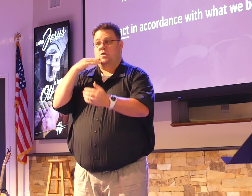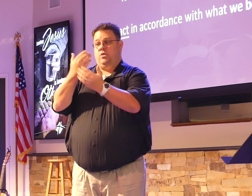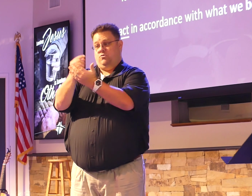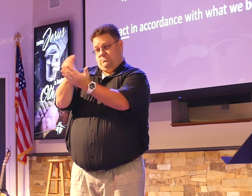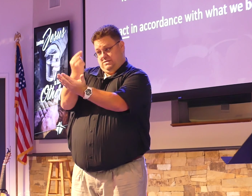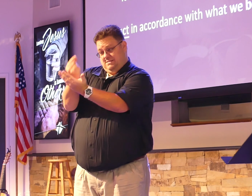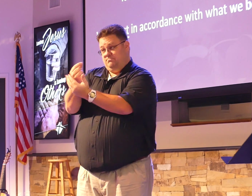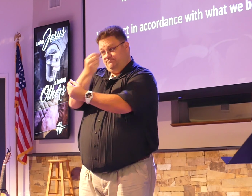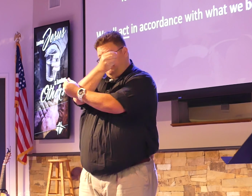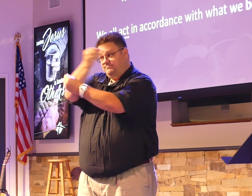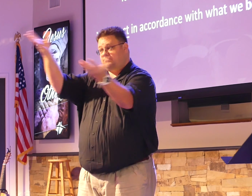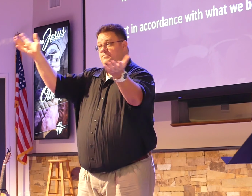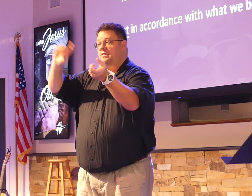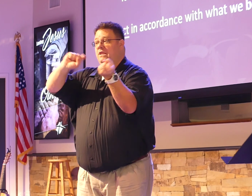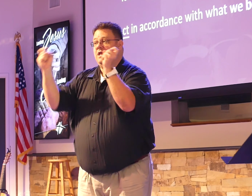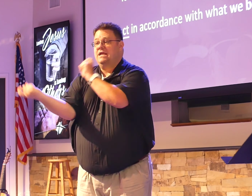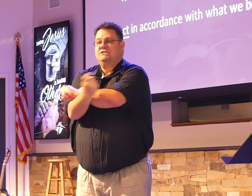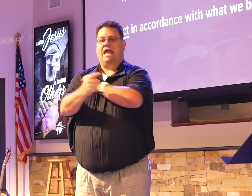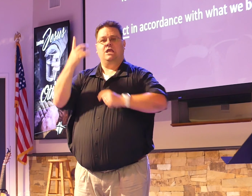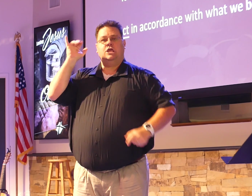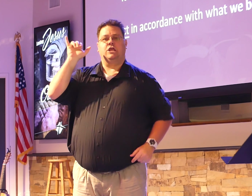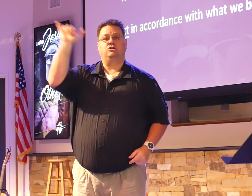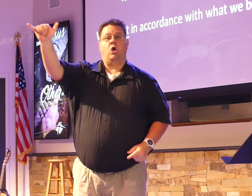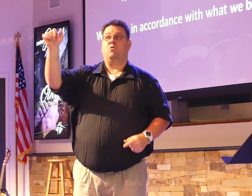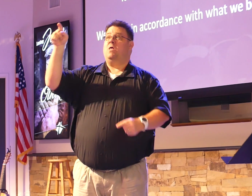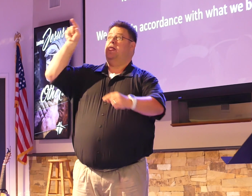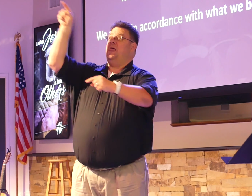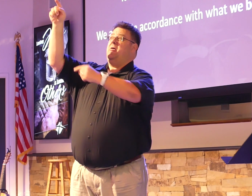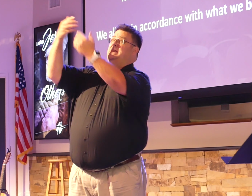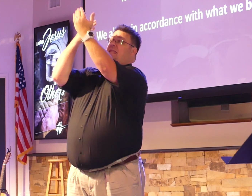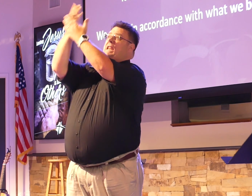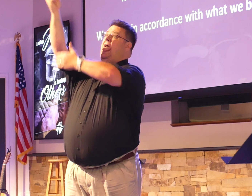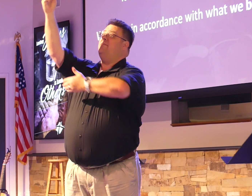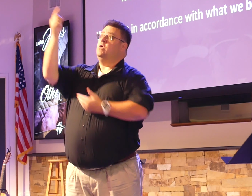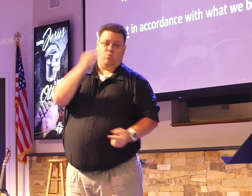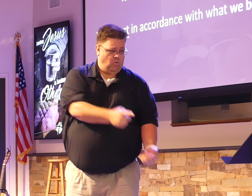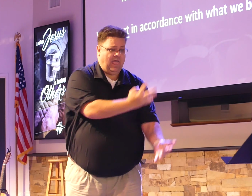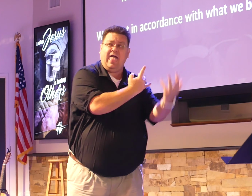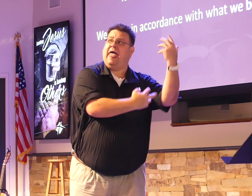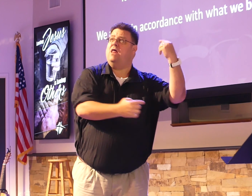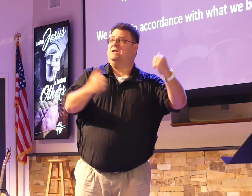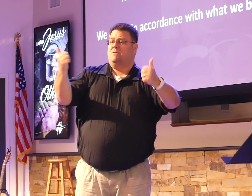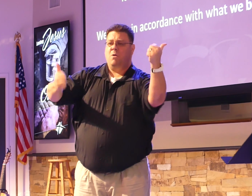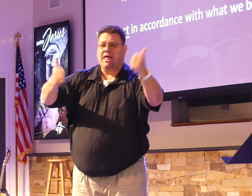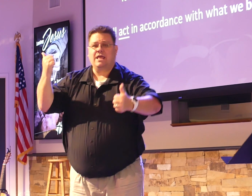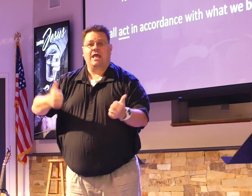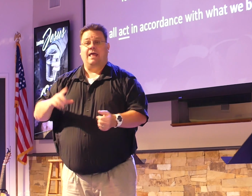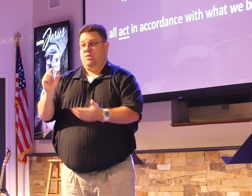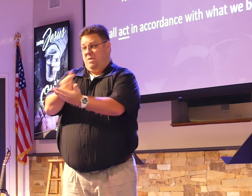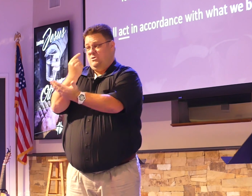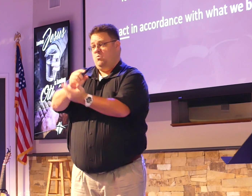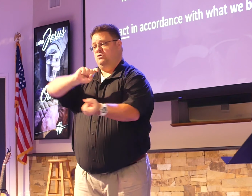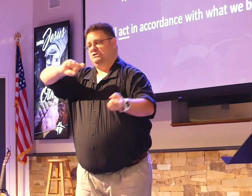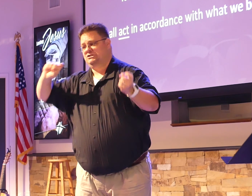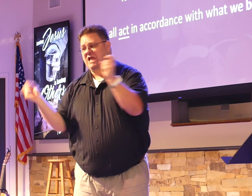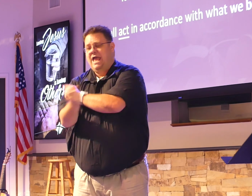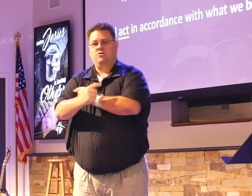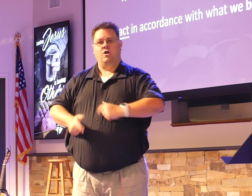Jesus change people's eternal destiny. They believe that the message of Jesus will transform people's life right here on the earth.